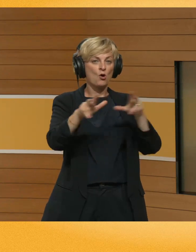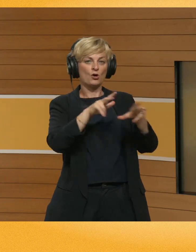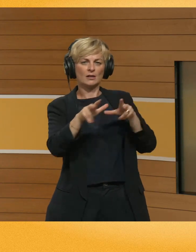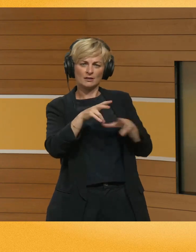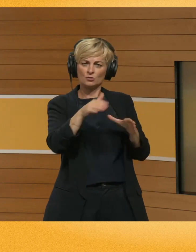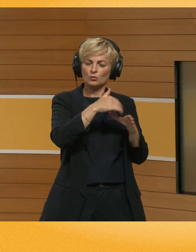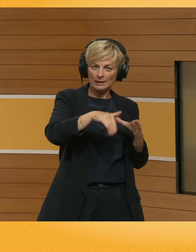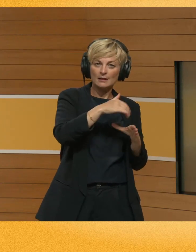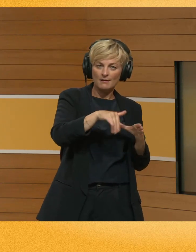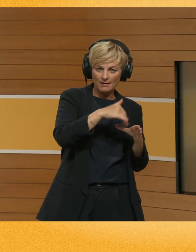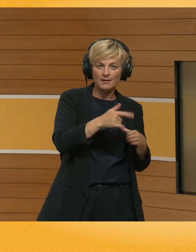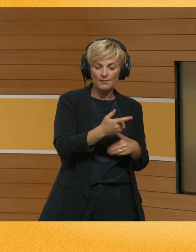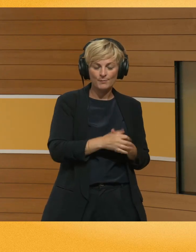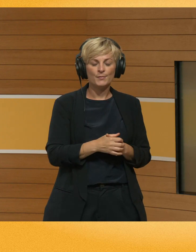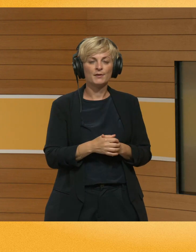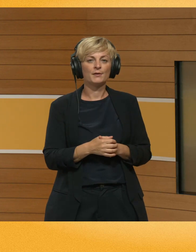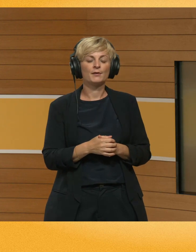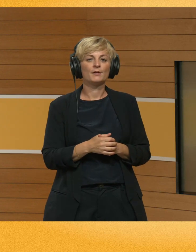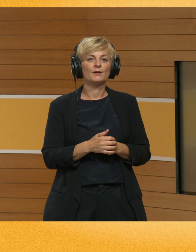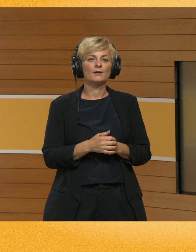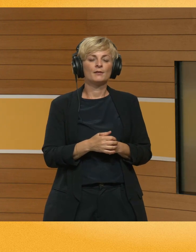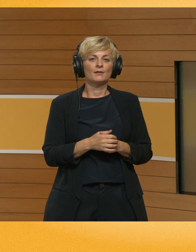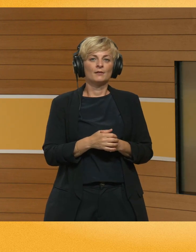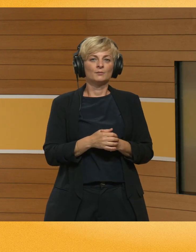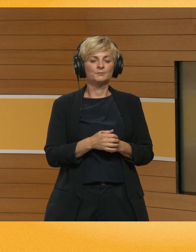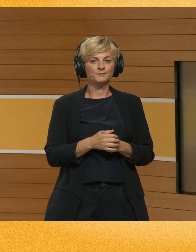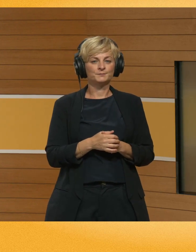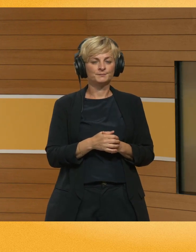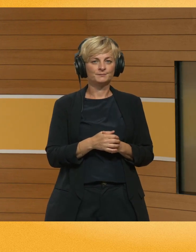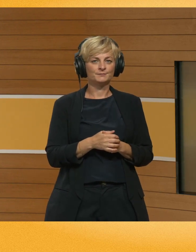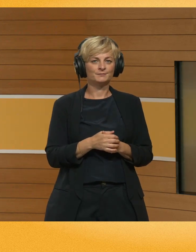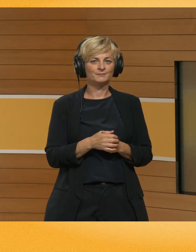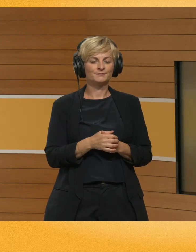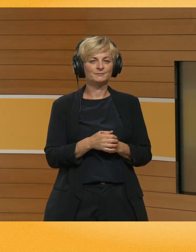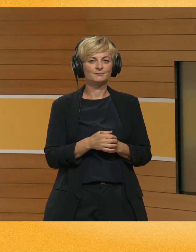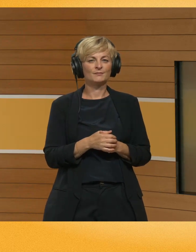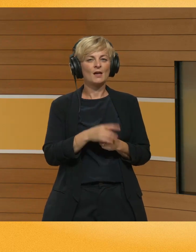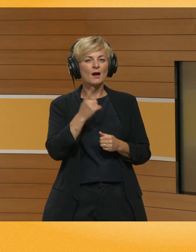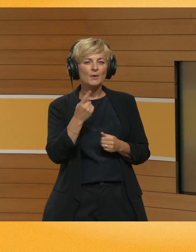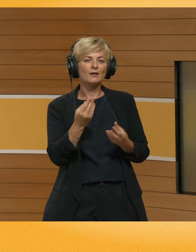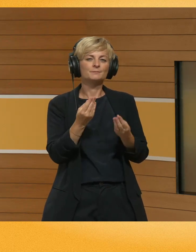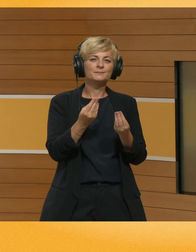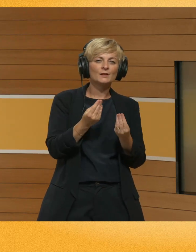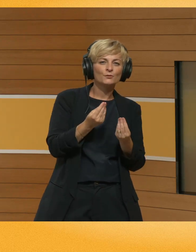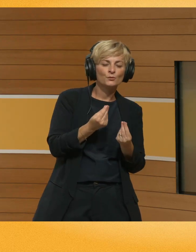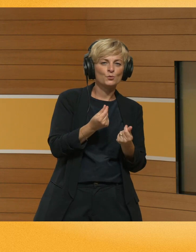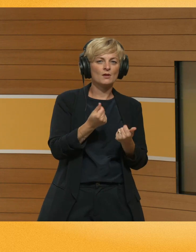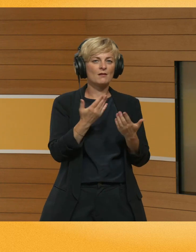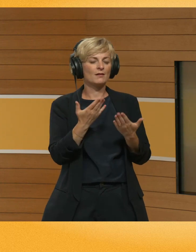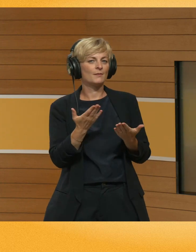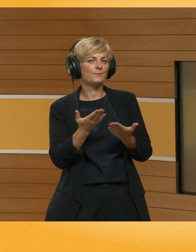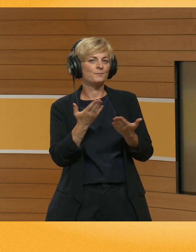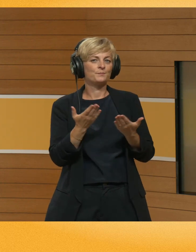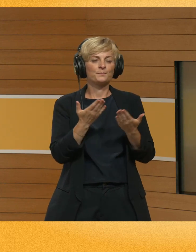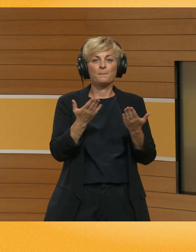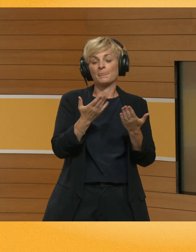work within the organisation. I feel the Magnet model as it stands and our context